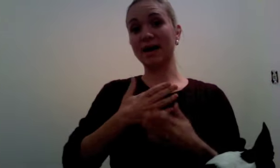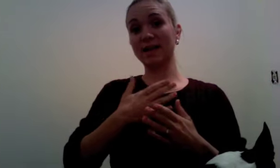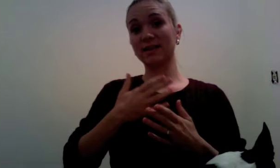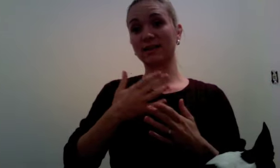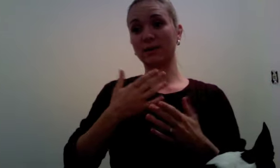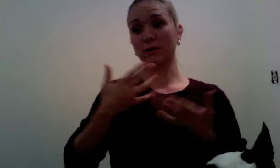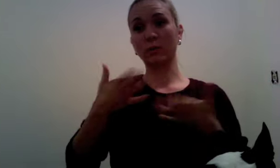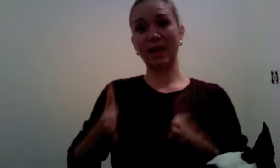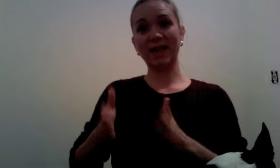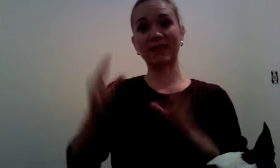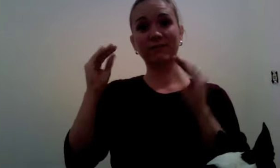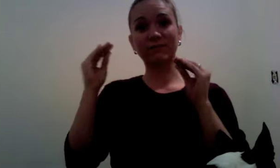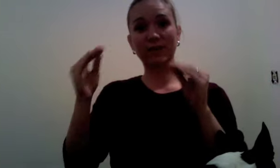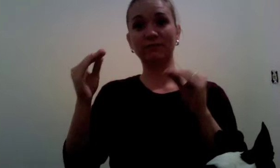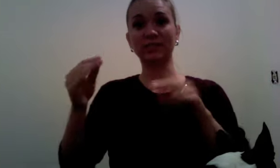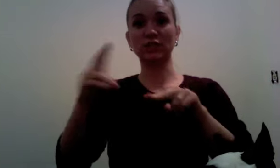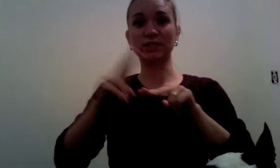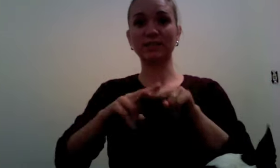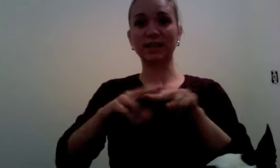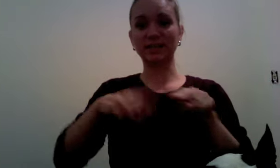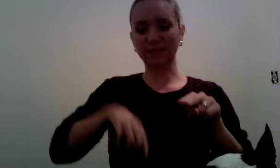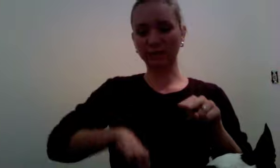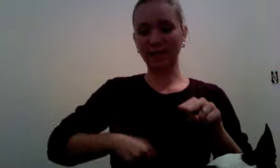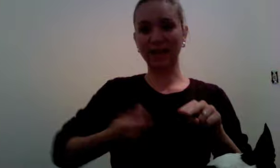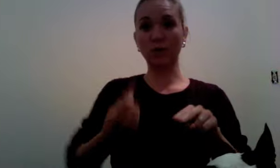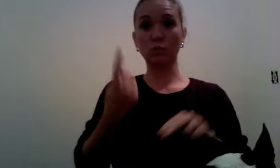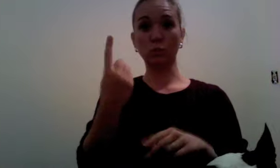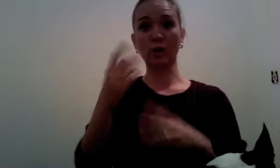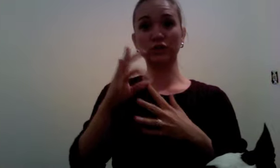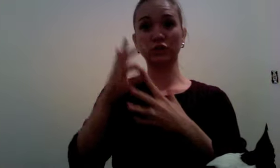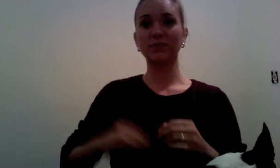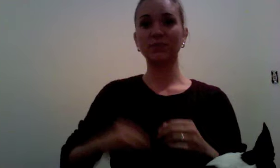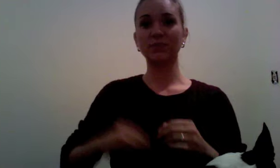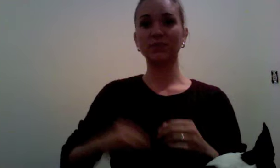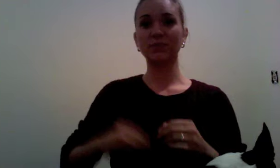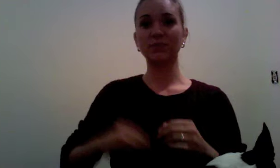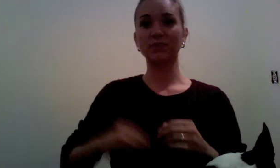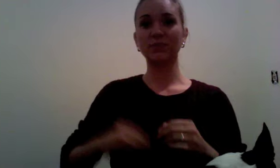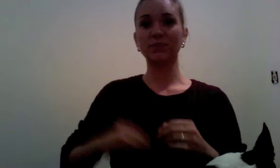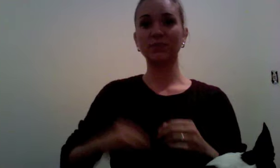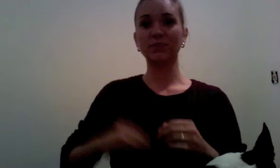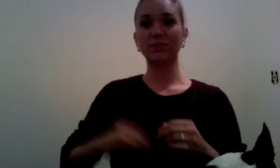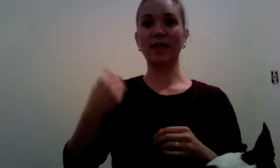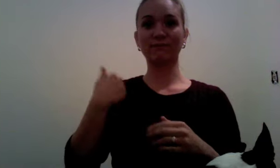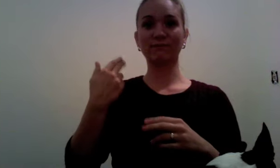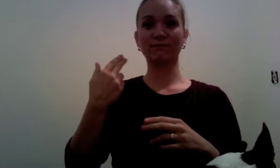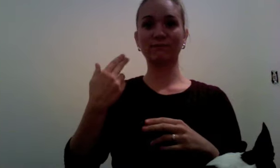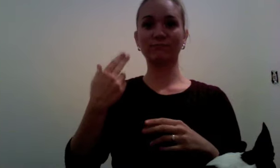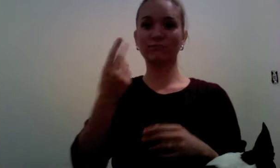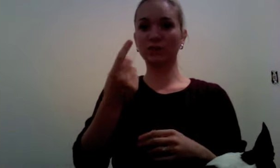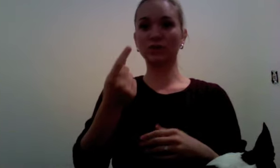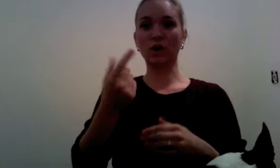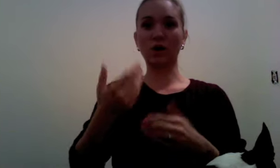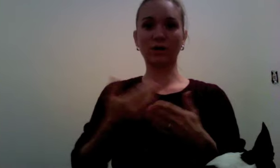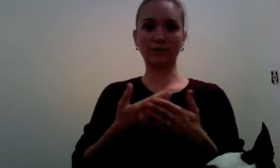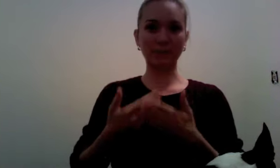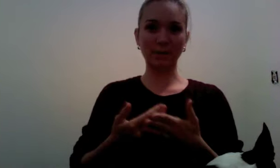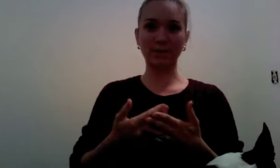My way of teaching sit is I'll take one treat and I'll have the dog, the puppy,